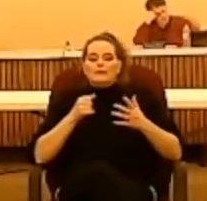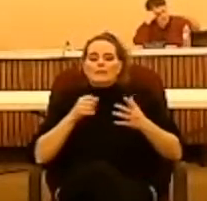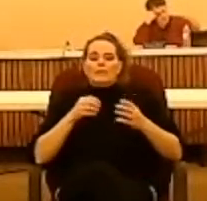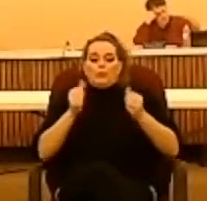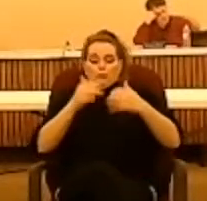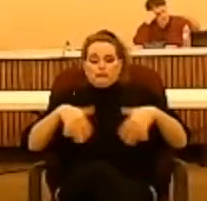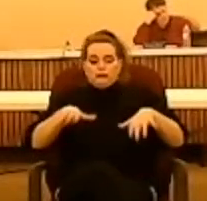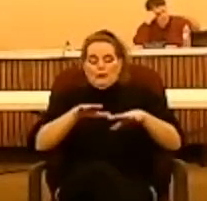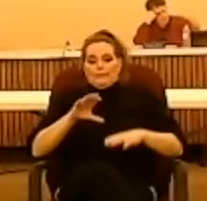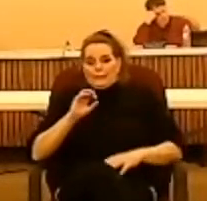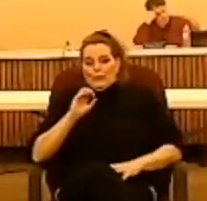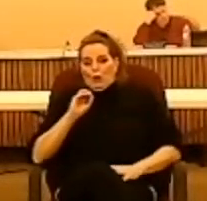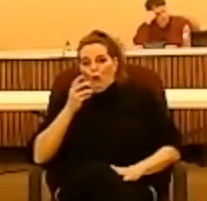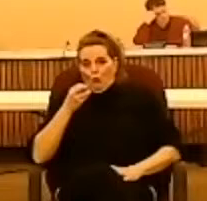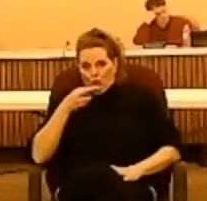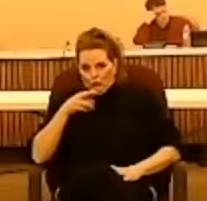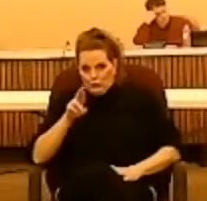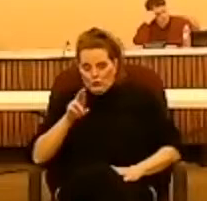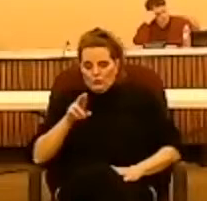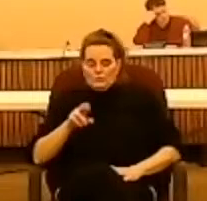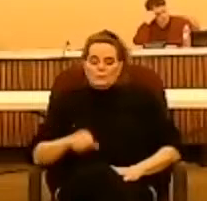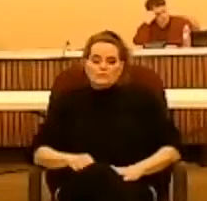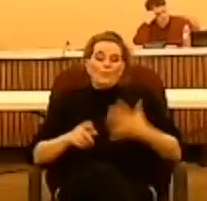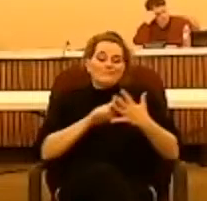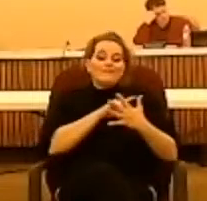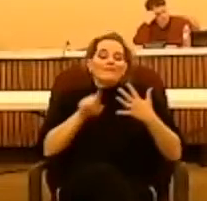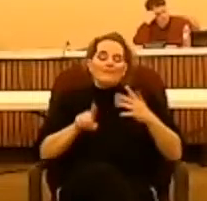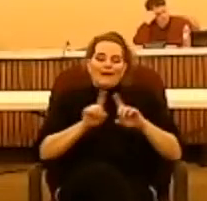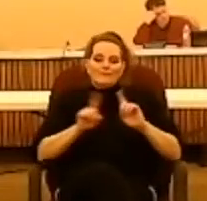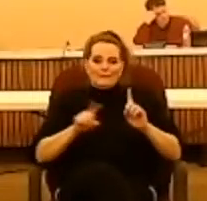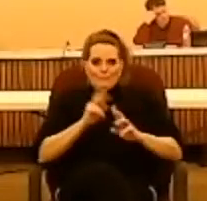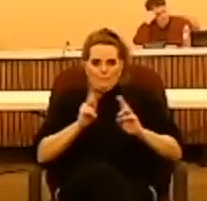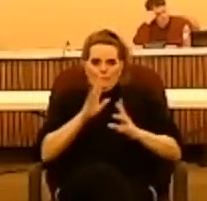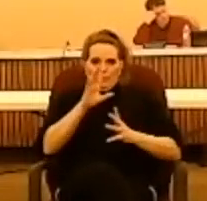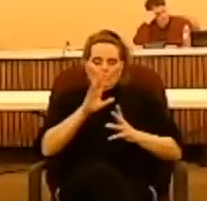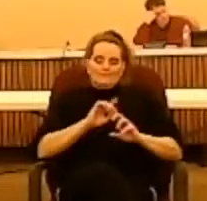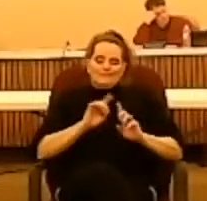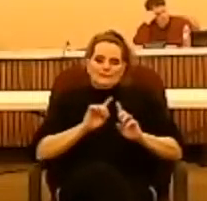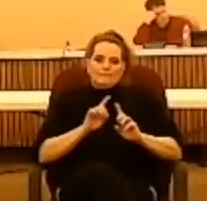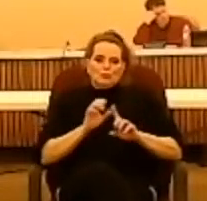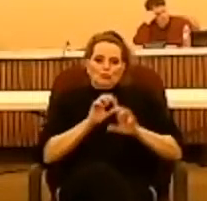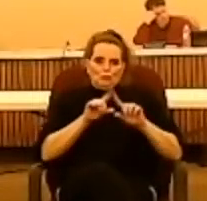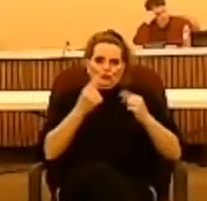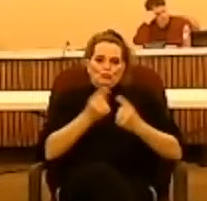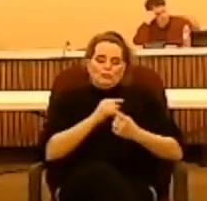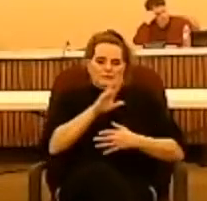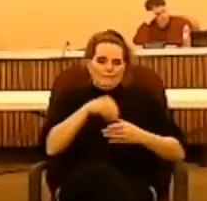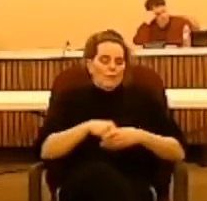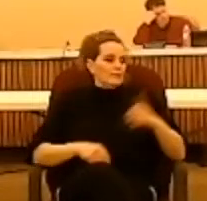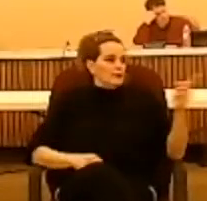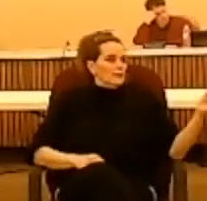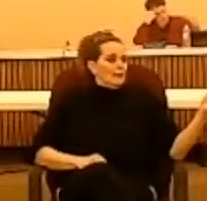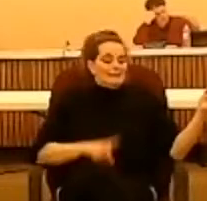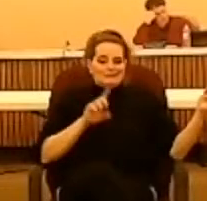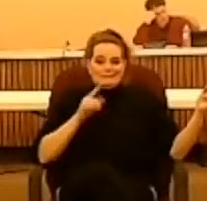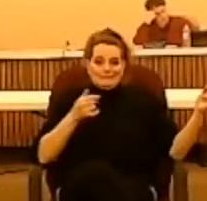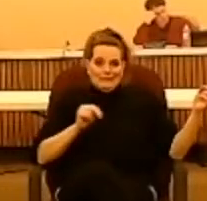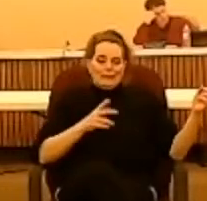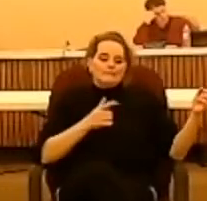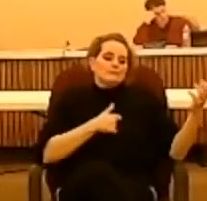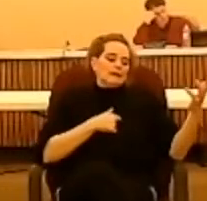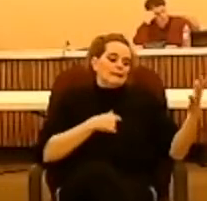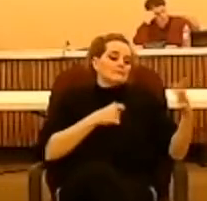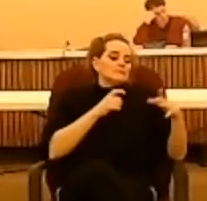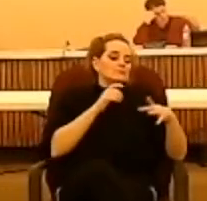entities. And I'll also remind people that because Town Attorney Don Young has done work with Delaware